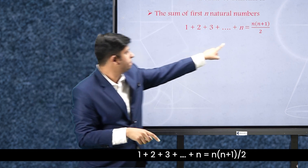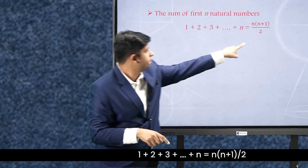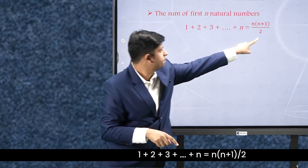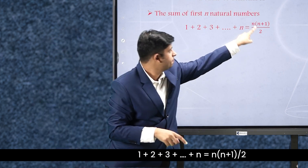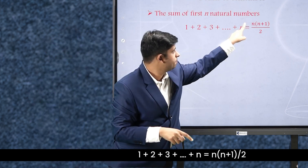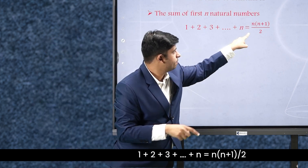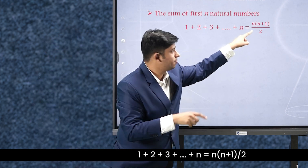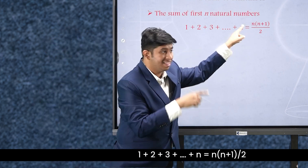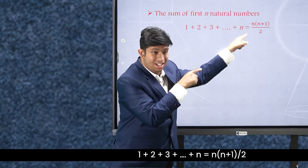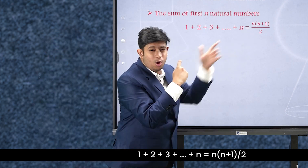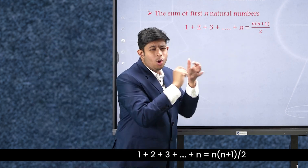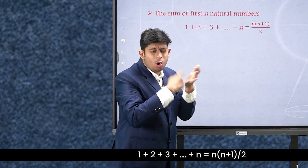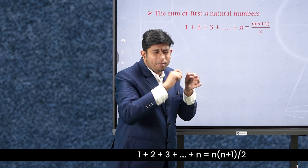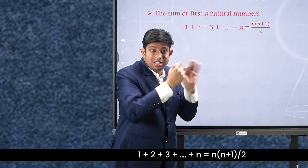n into n plus 1 by 2.